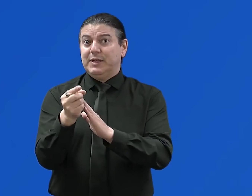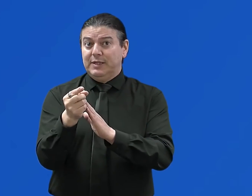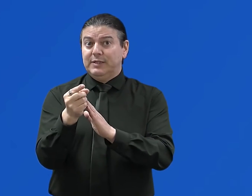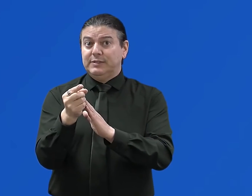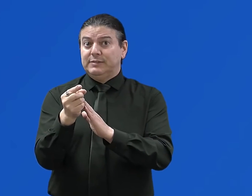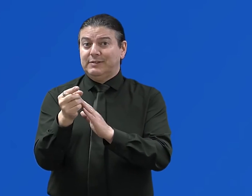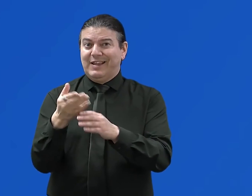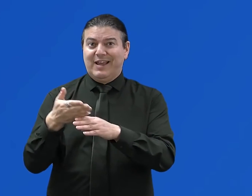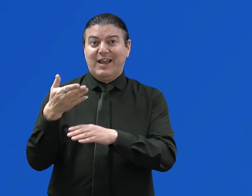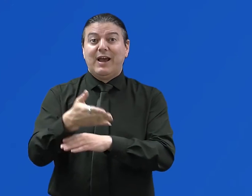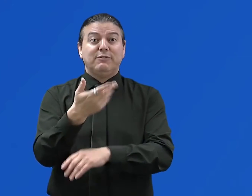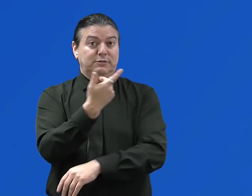the vaccine.